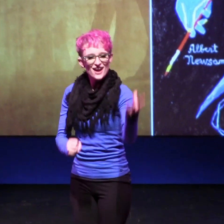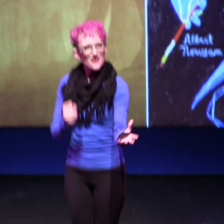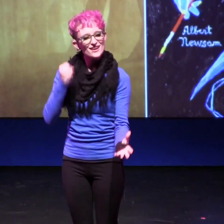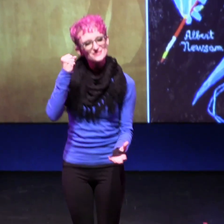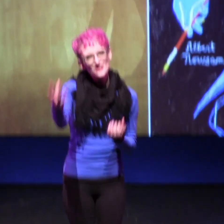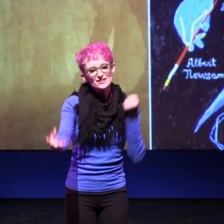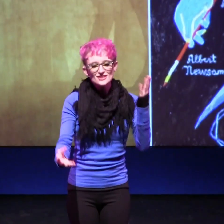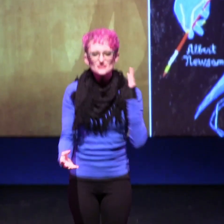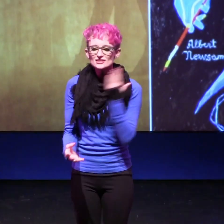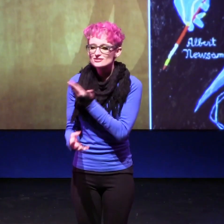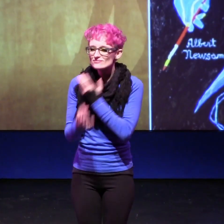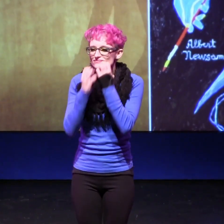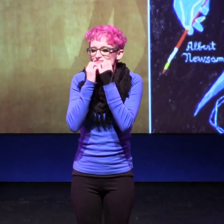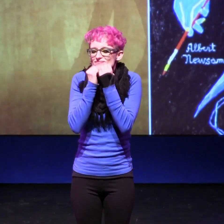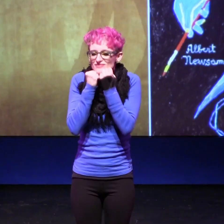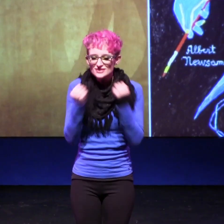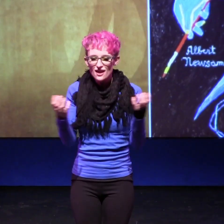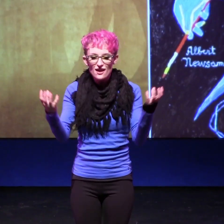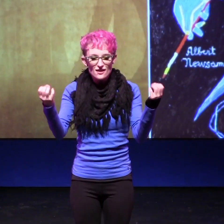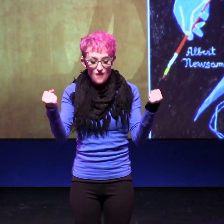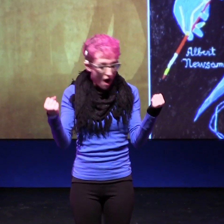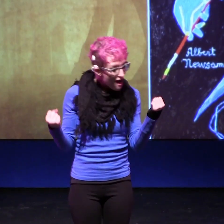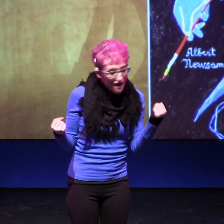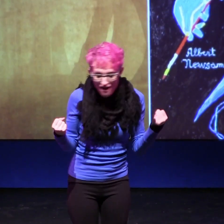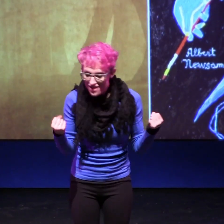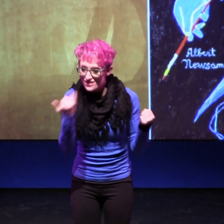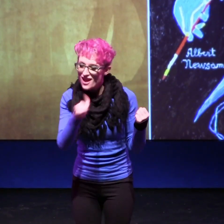me, stretching out arms, signing.